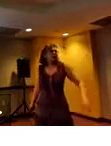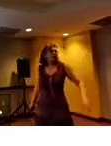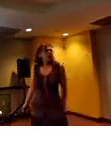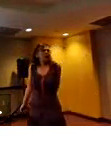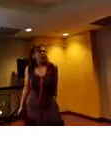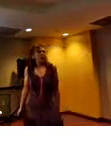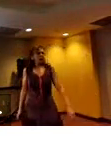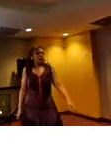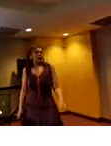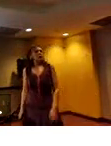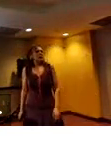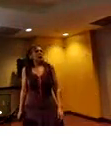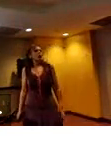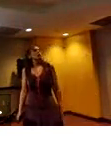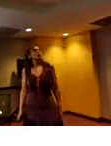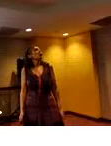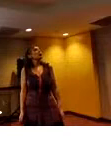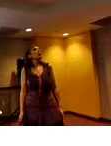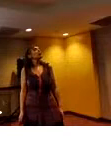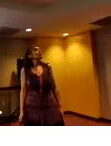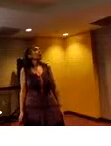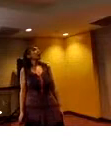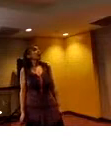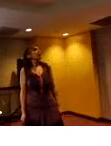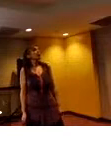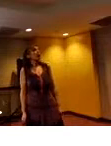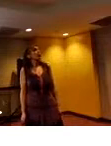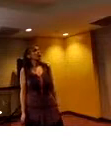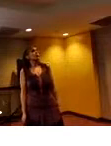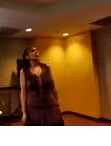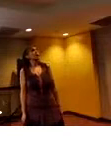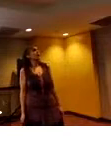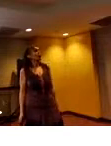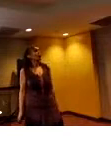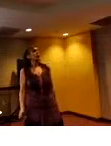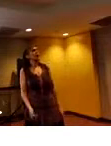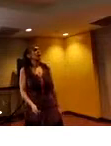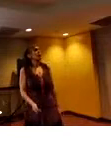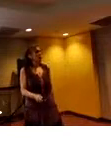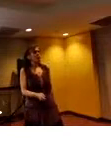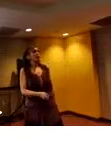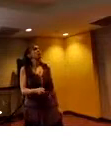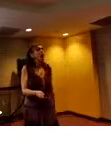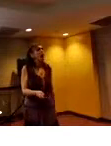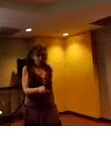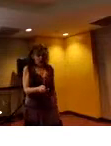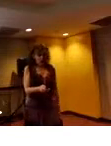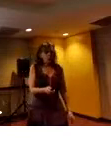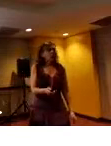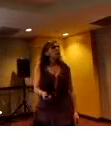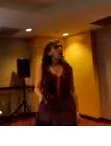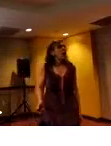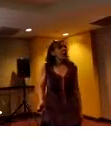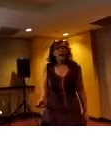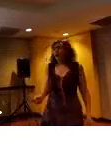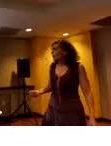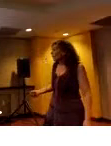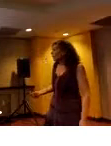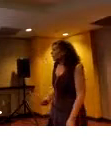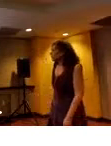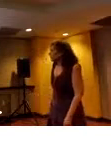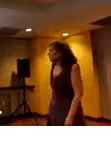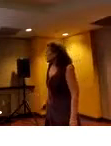It's 30 years later. I'm like, get which programming language, which framework, which library,